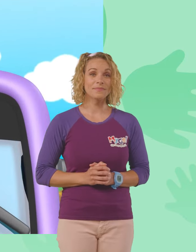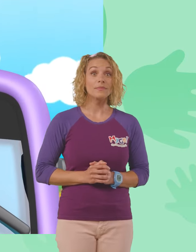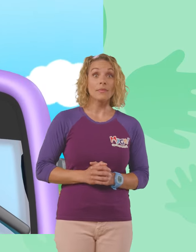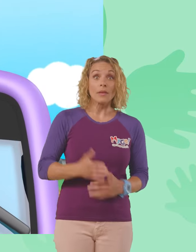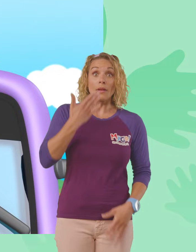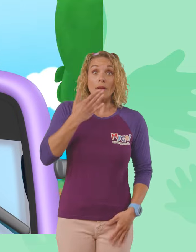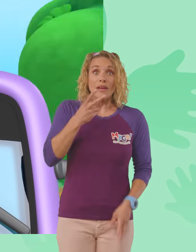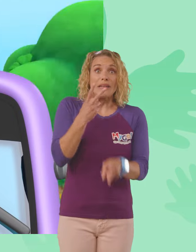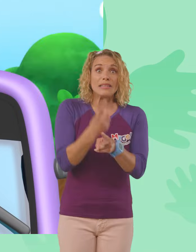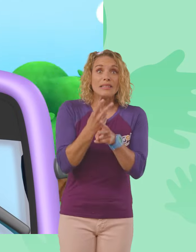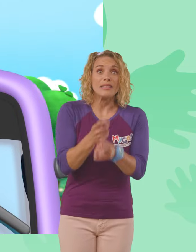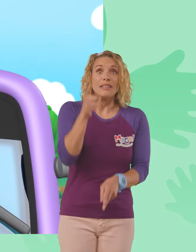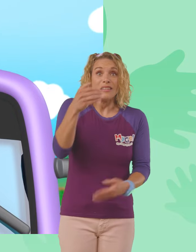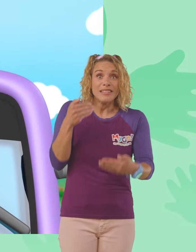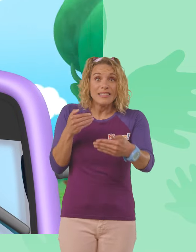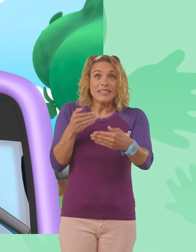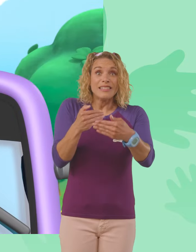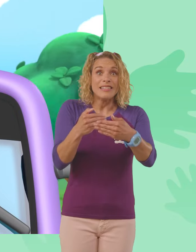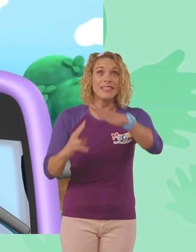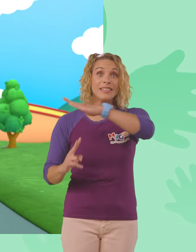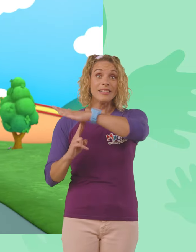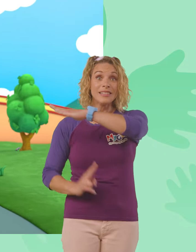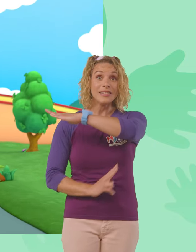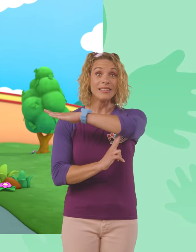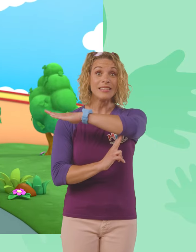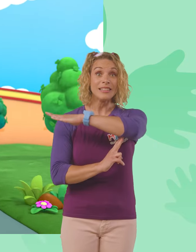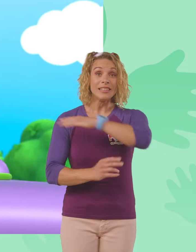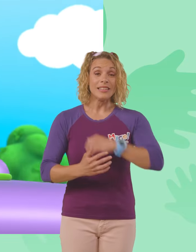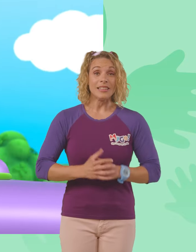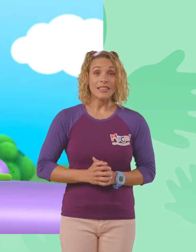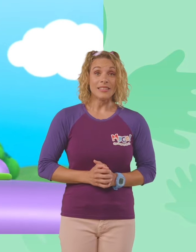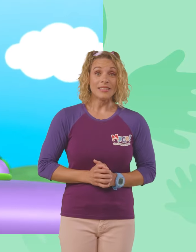Look out! Here comes a bridge!